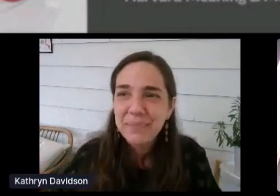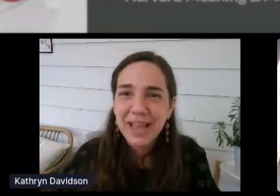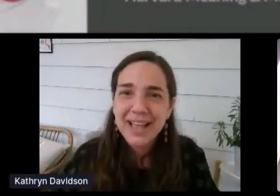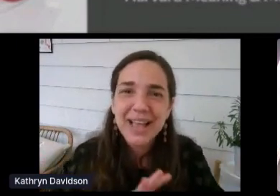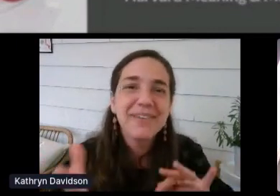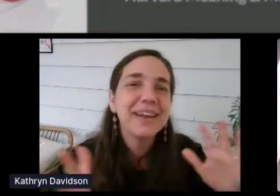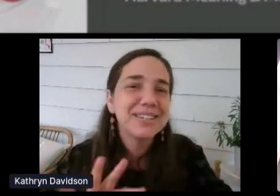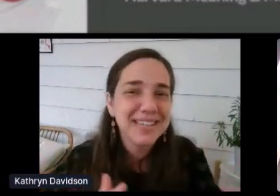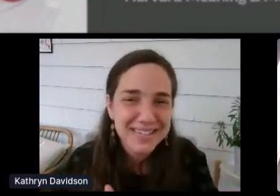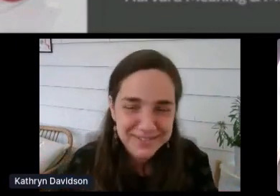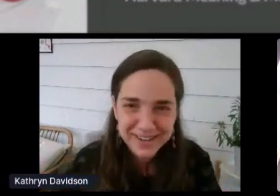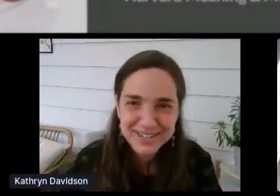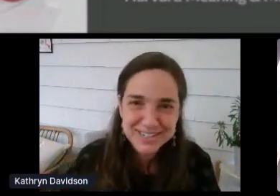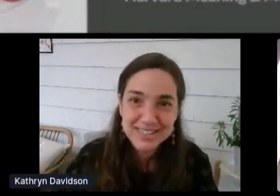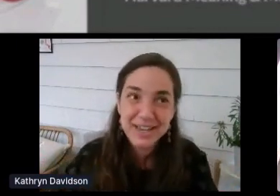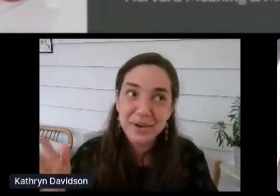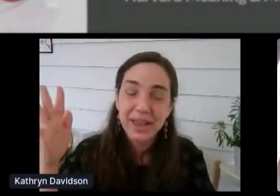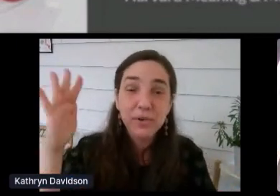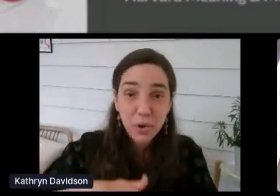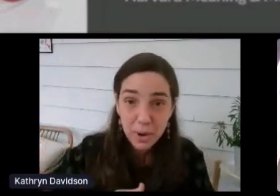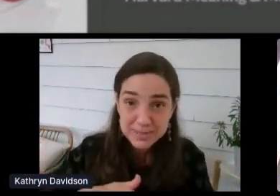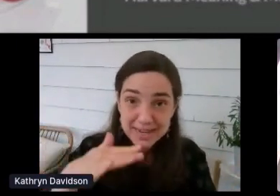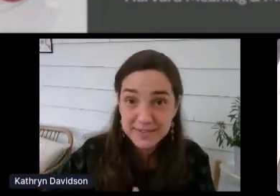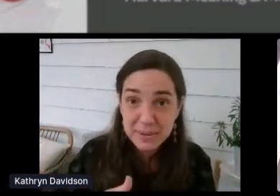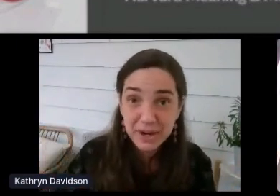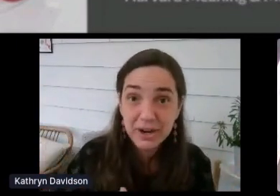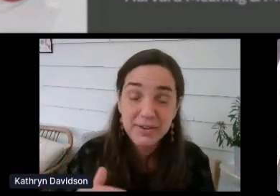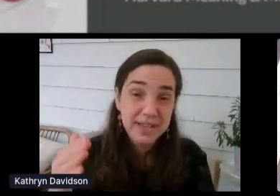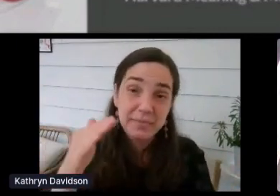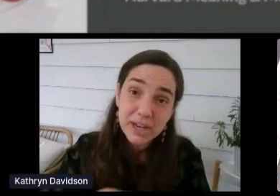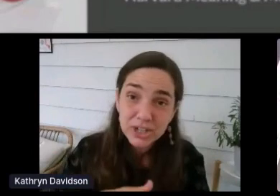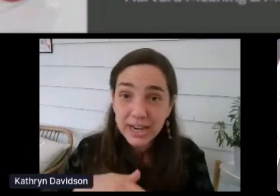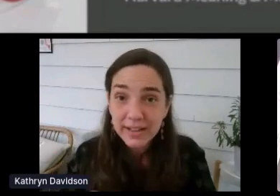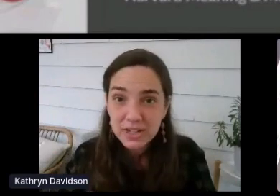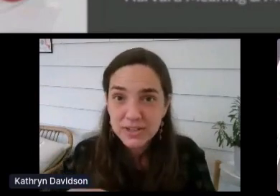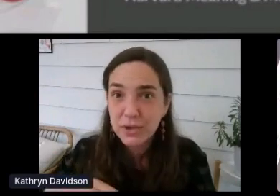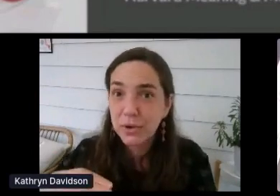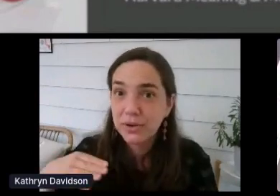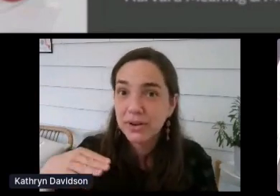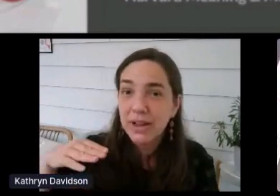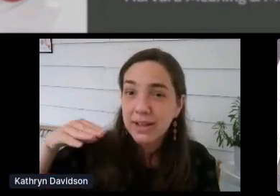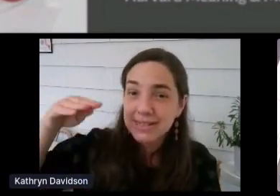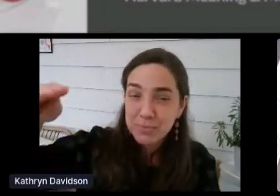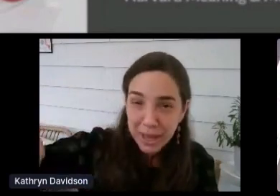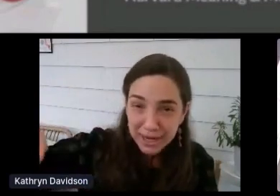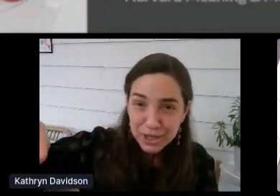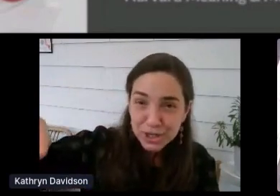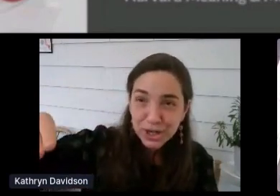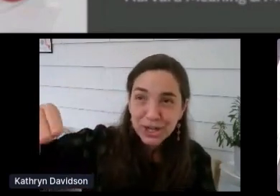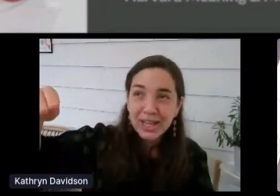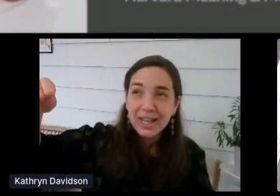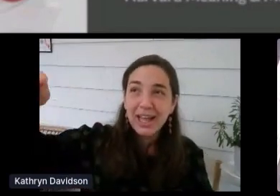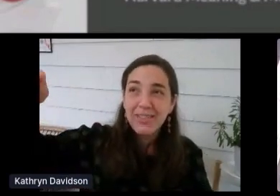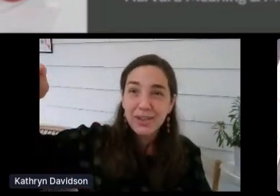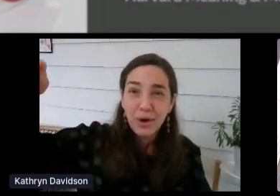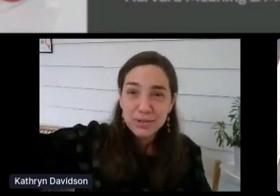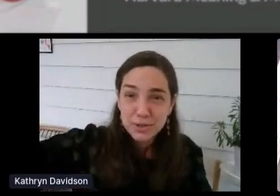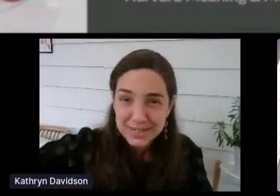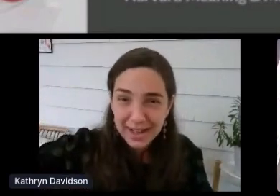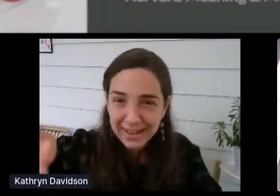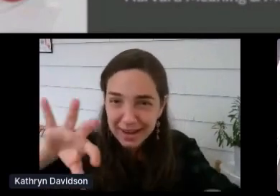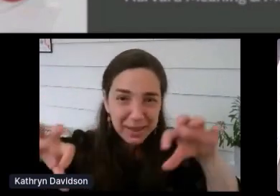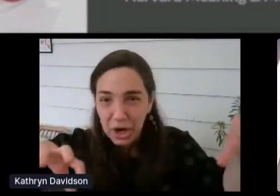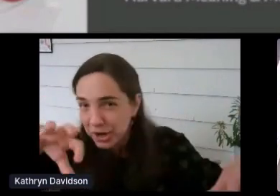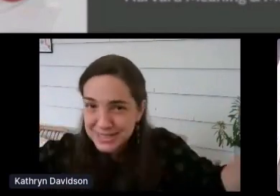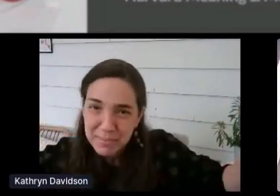like advantages and disadvantages. It's like, okay, you grow up as a native speaker of say Mandarin and English, and then you go learn Spanish and then